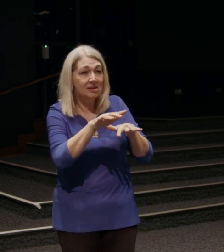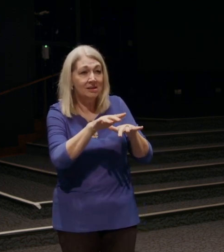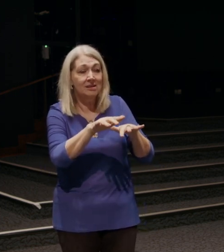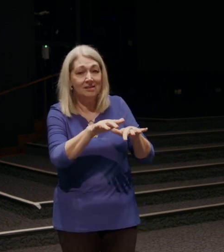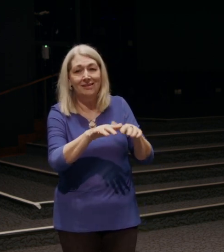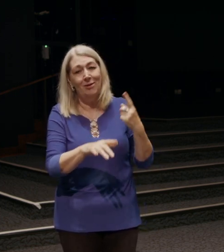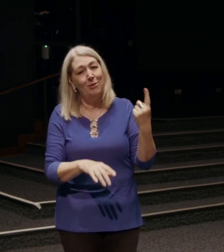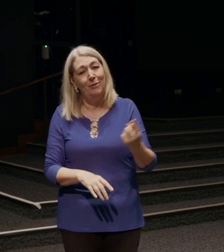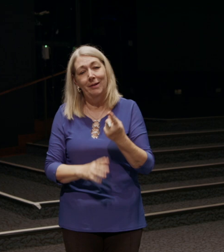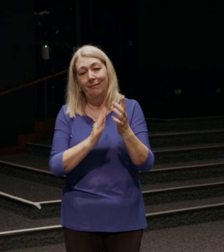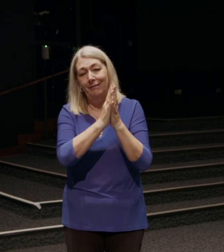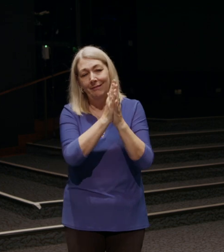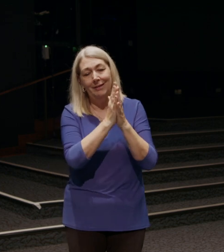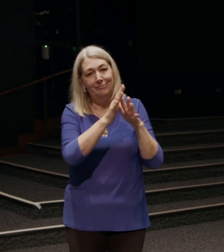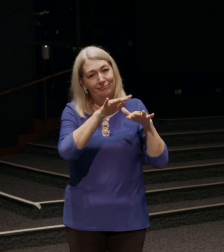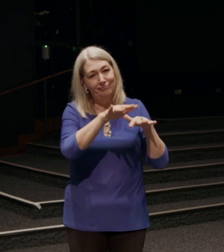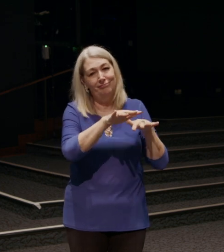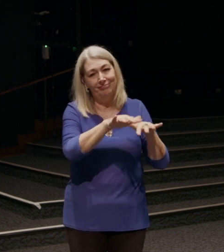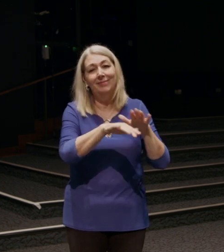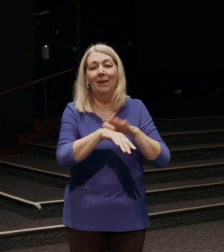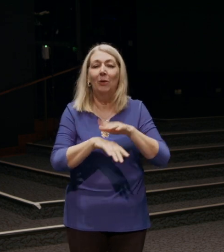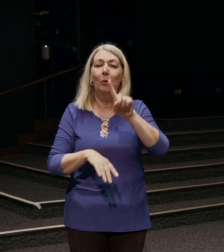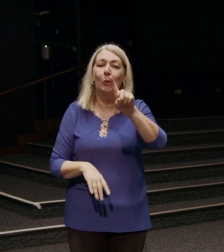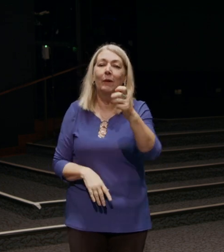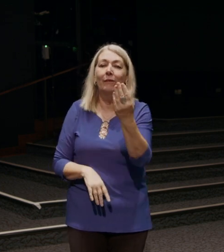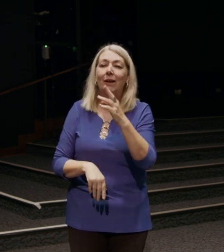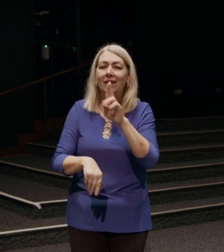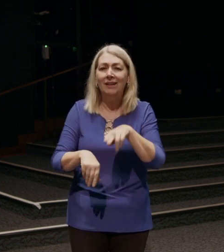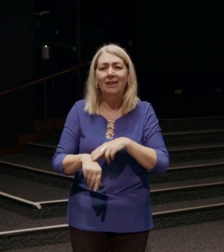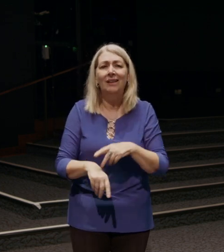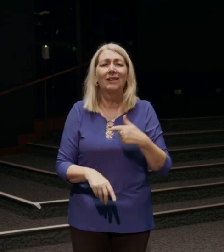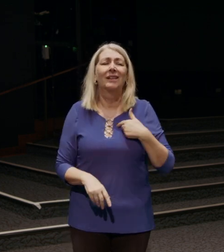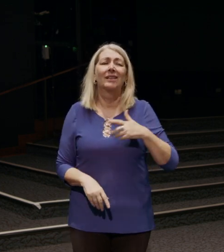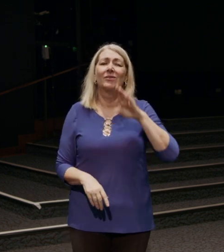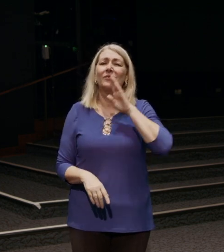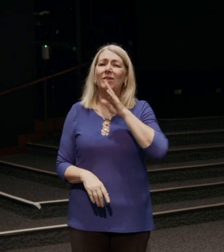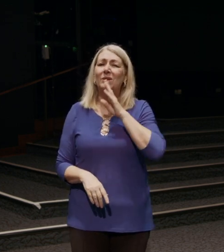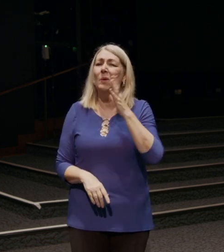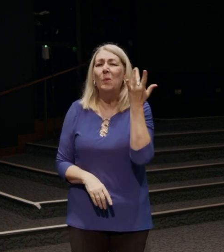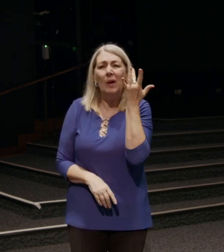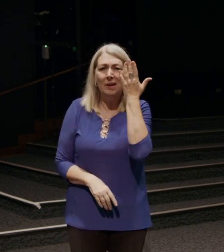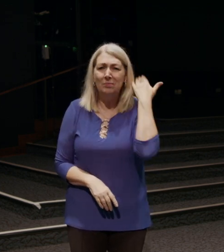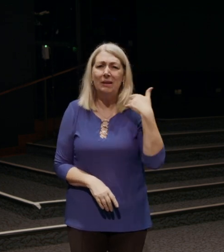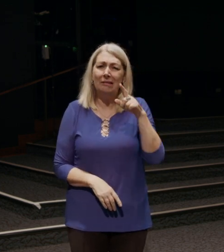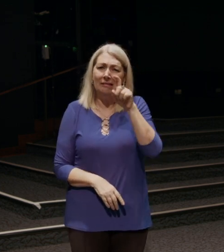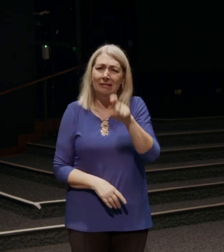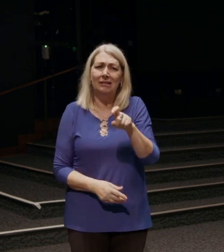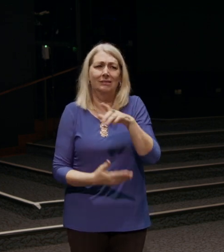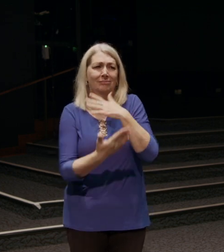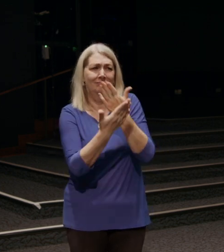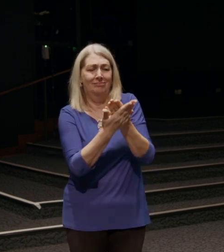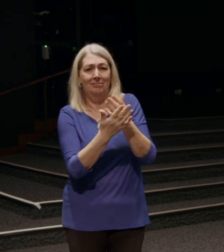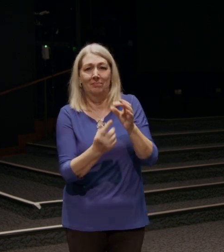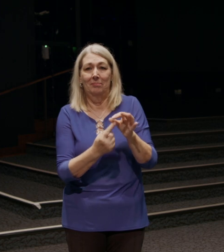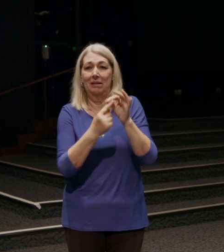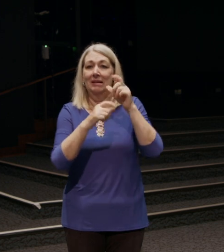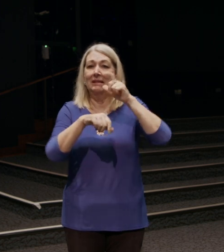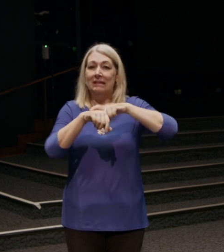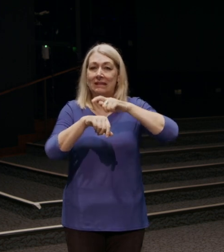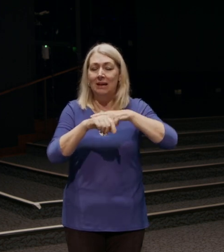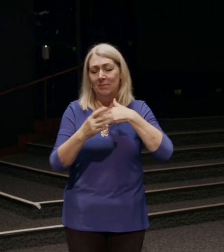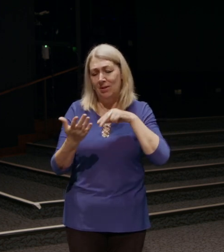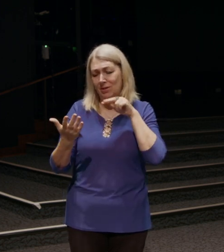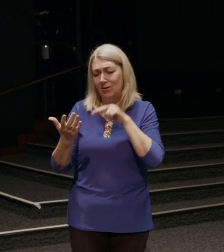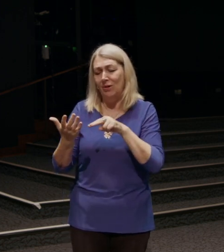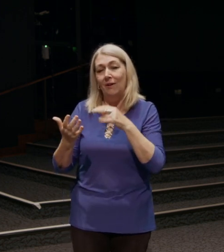114. And I got really frustrated because I had a time that I had to be where I needed to go. And then I looked down at